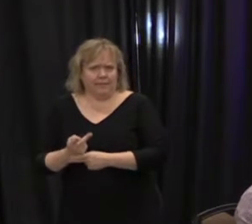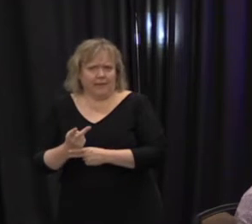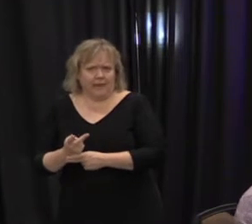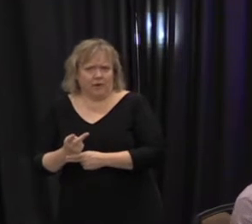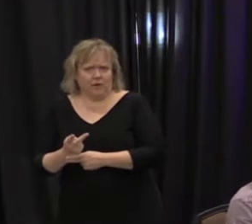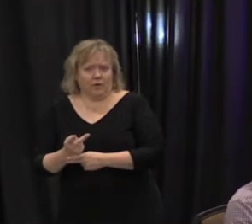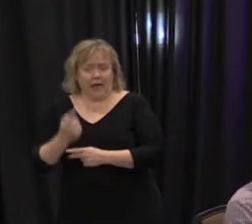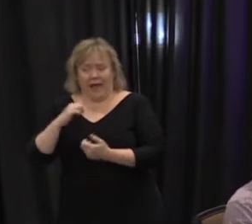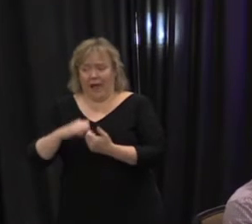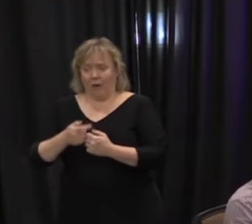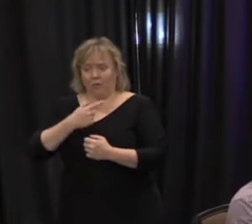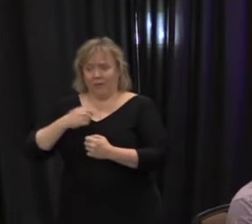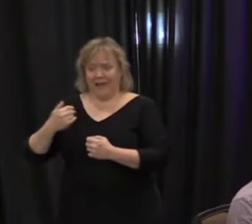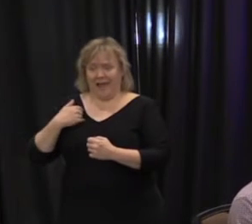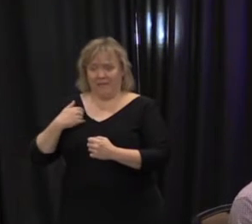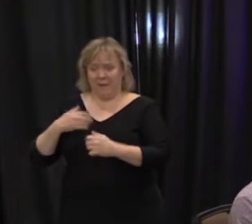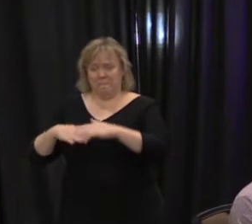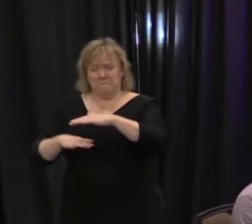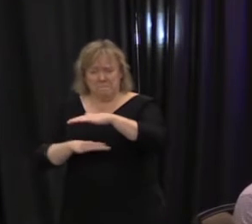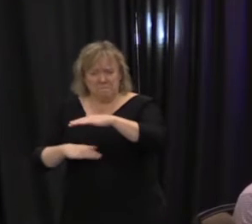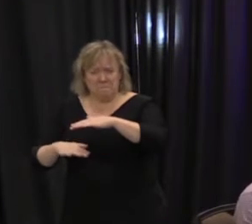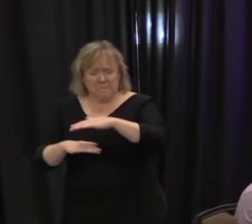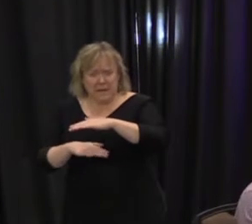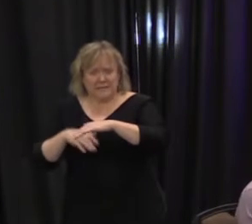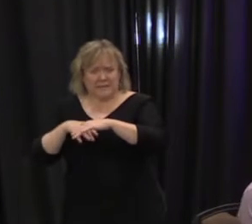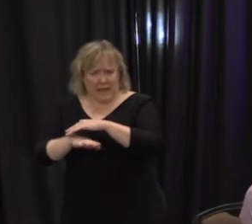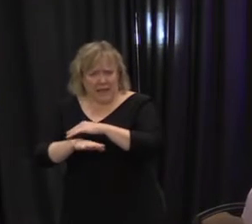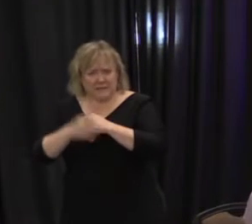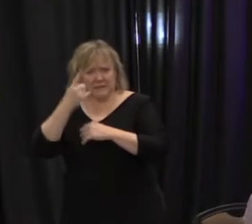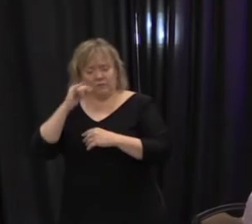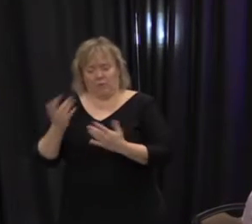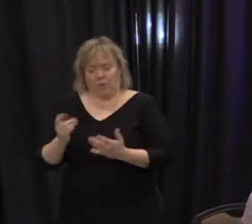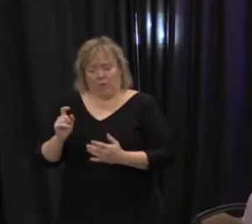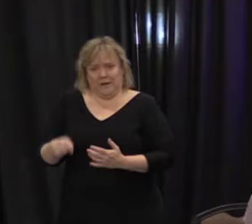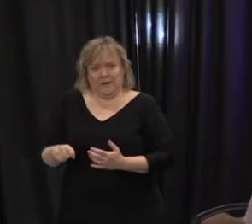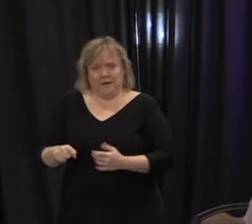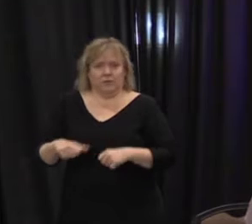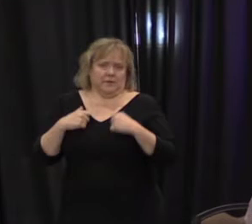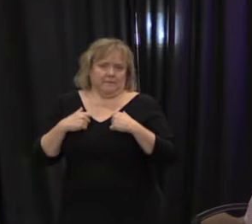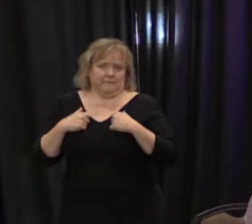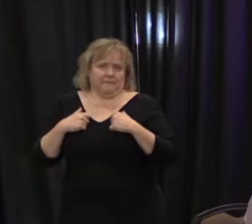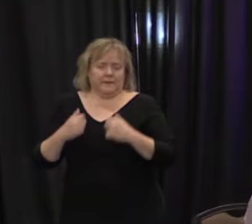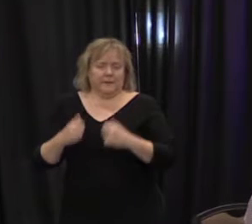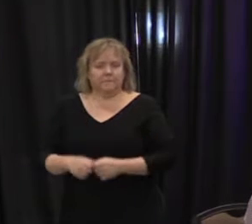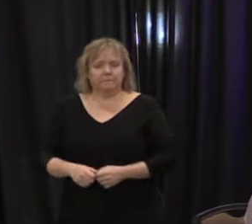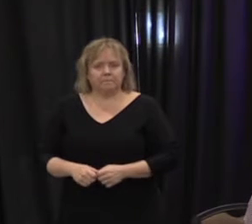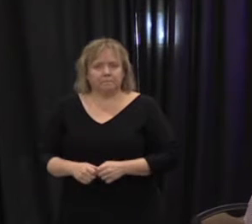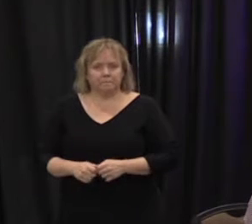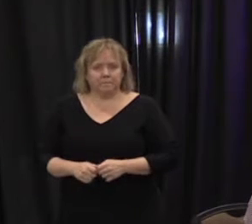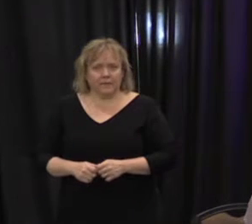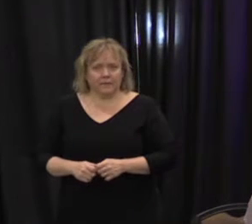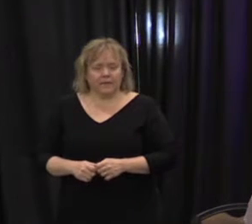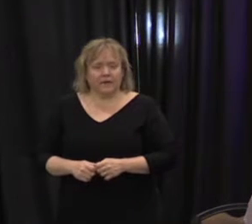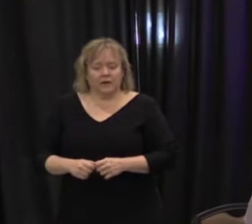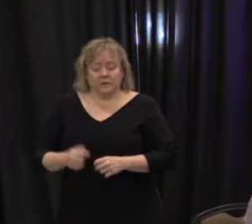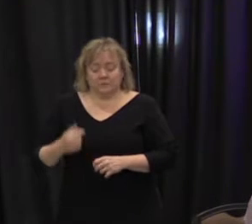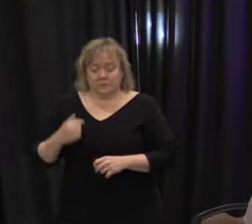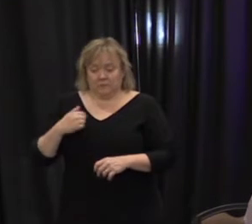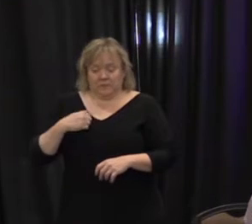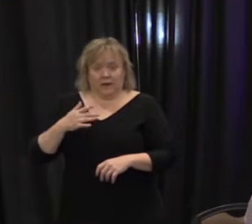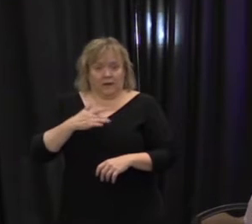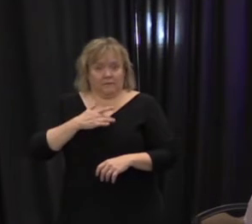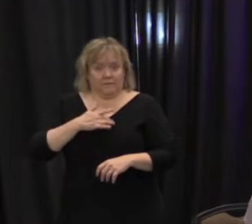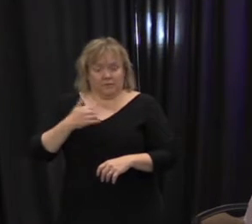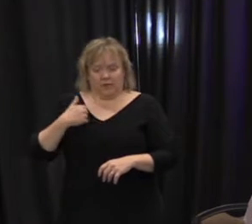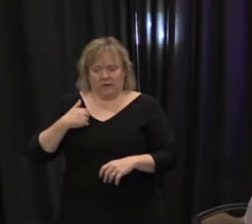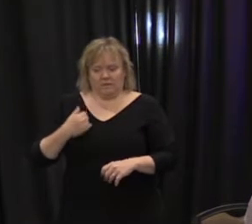basic material needs that we need to live and thrive. And there are lots of opportunities, I feel like. I